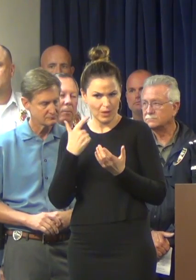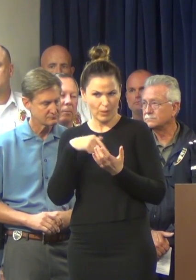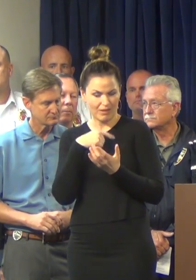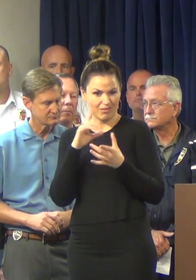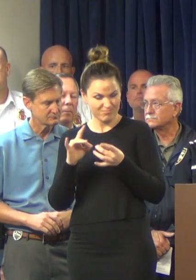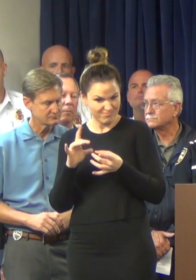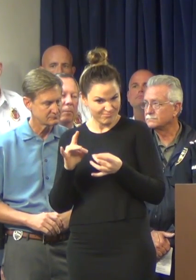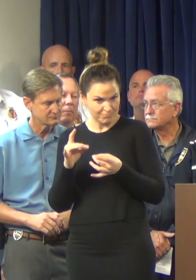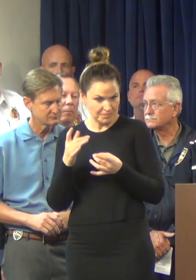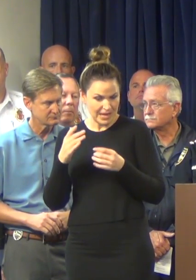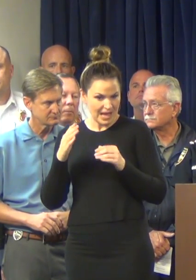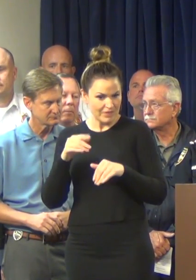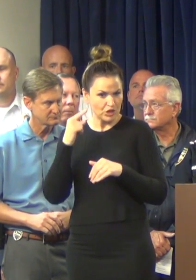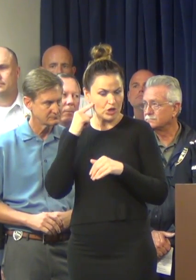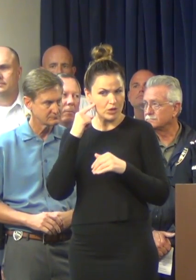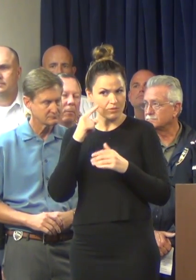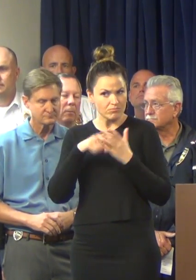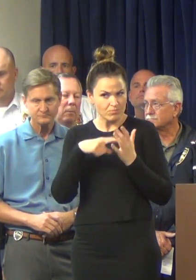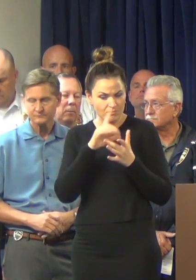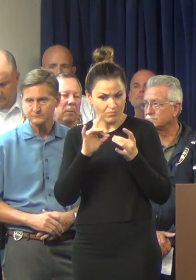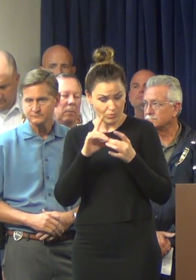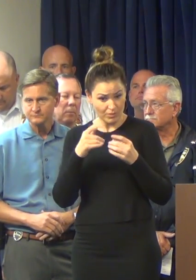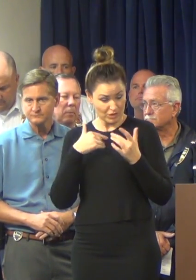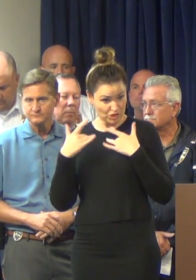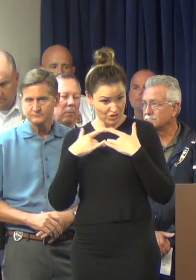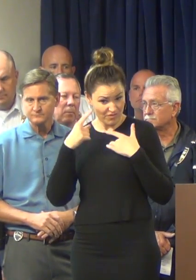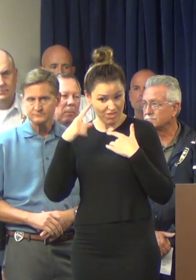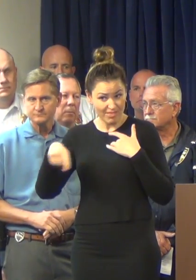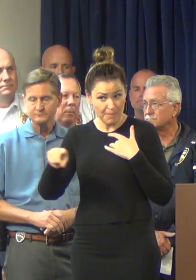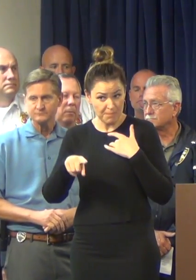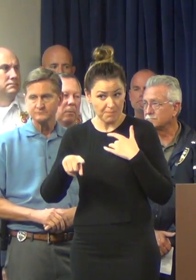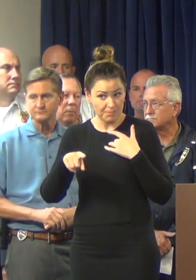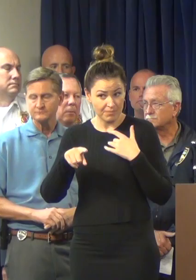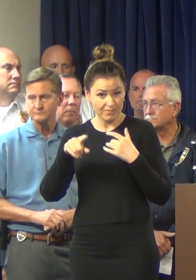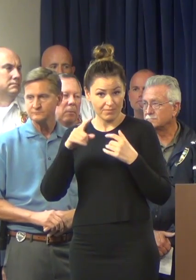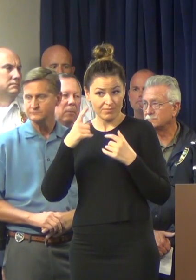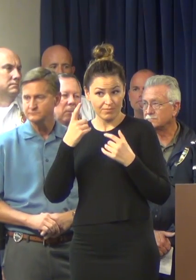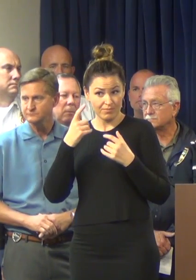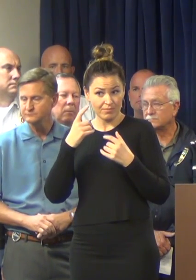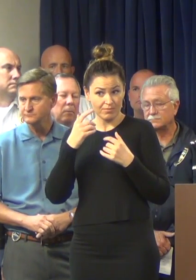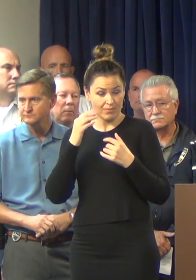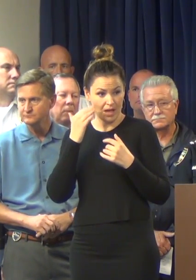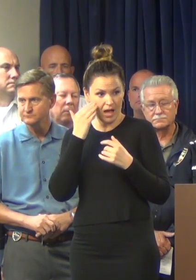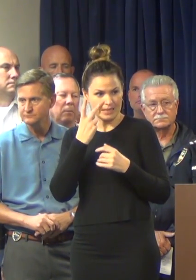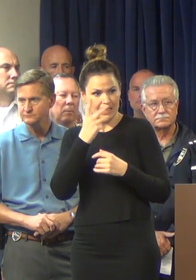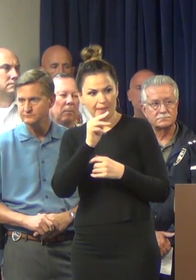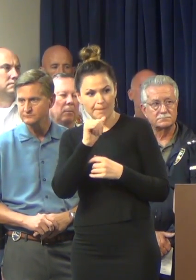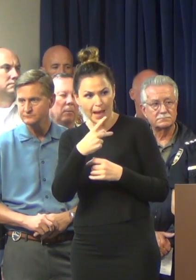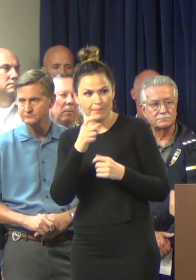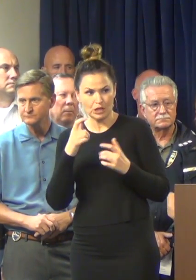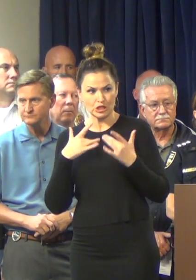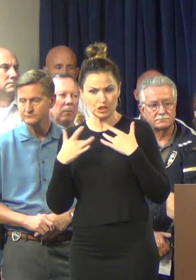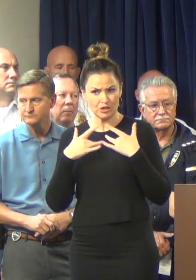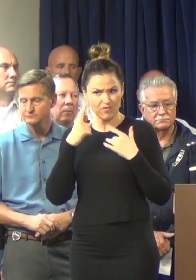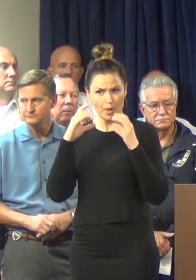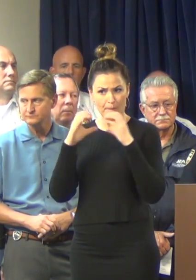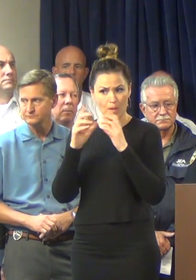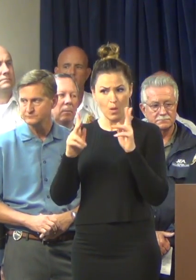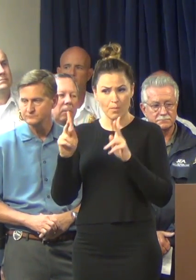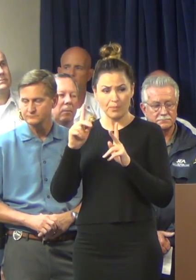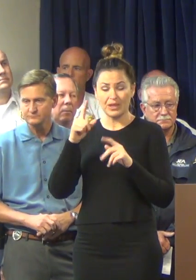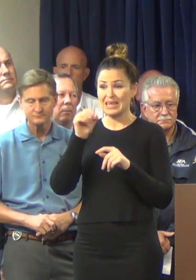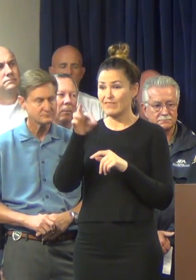these storms? Is the concern area for them broader across the city? Your maps would indicate that. Sure. I mean, if you're not